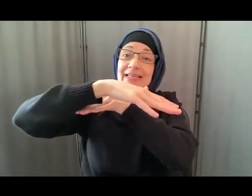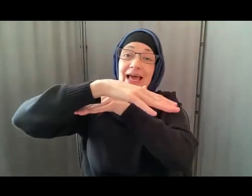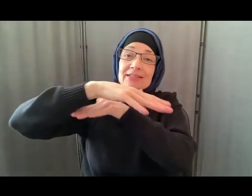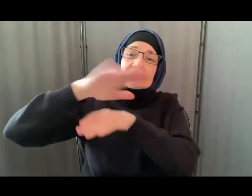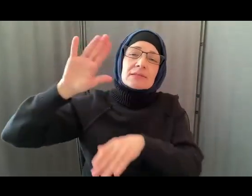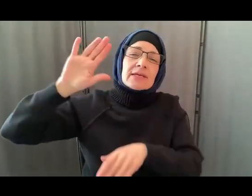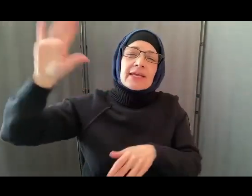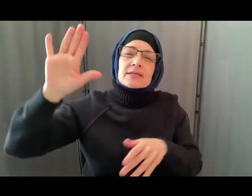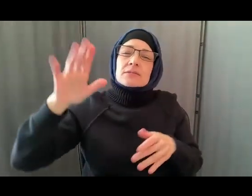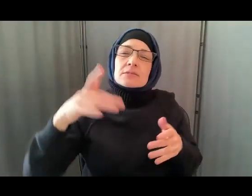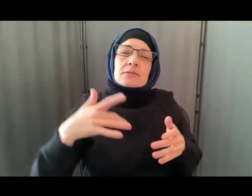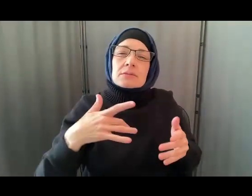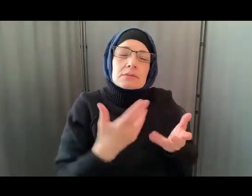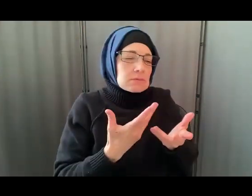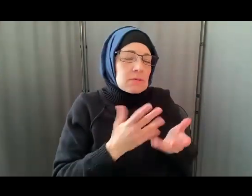tranquility